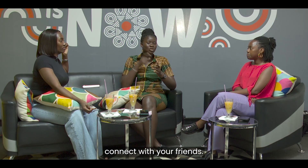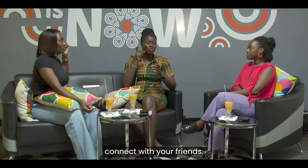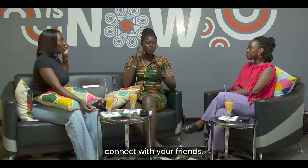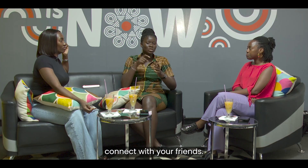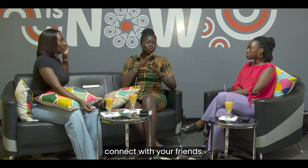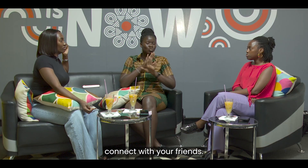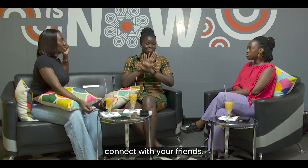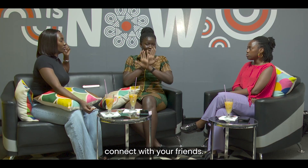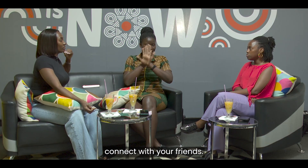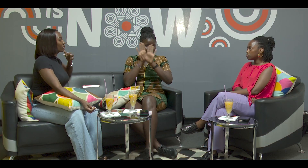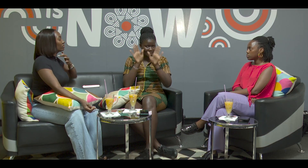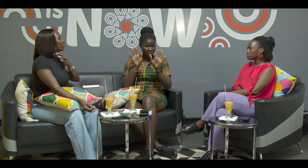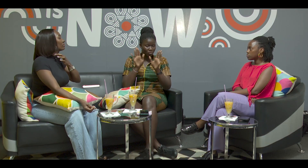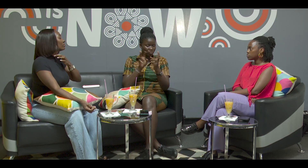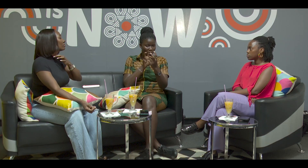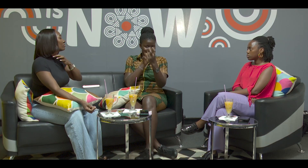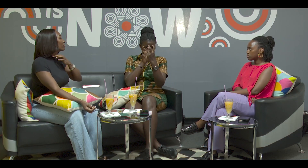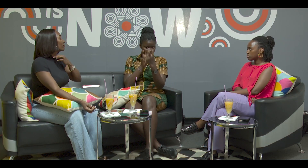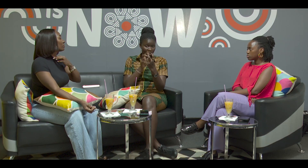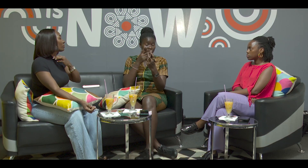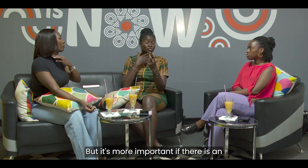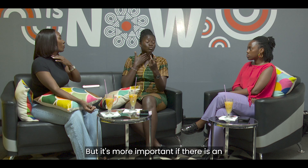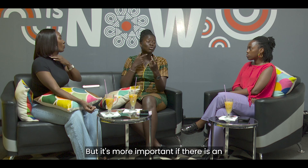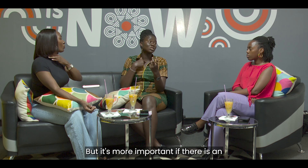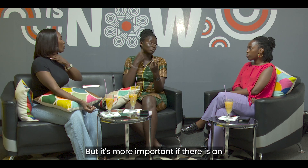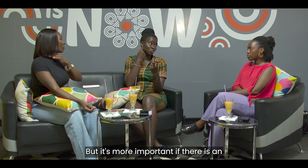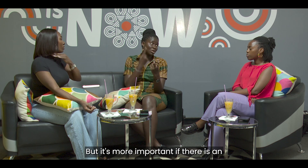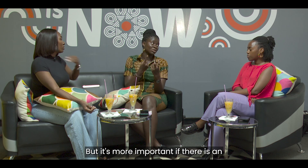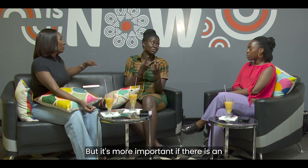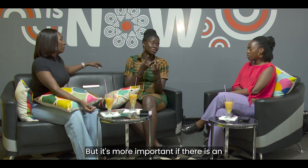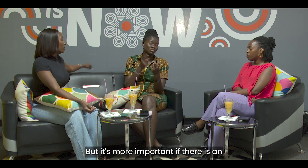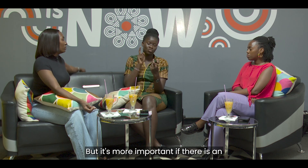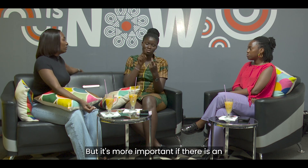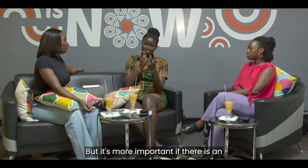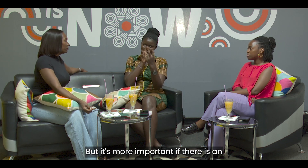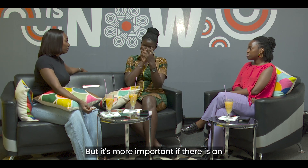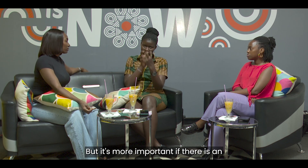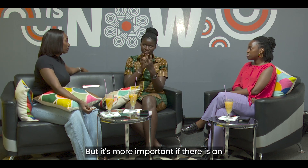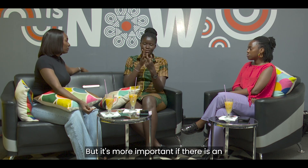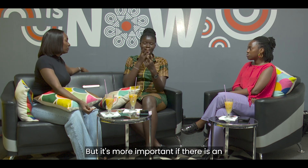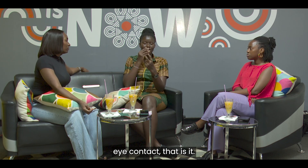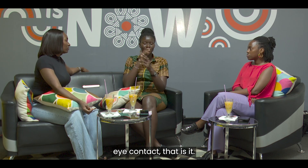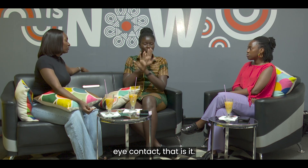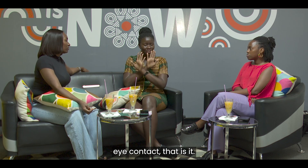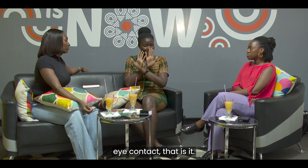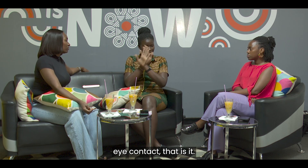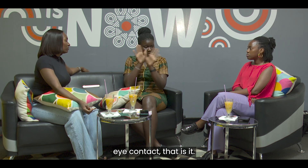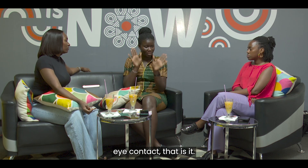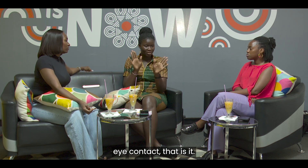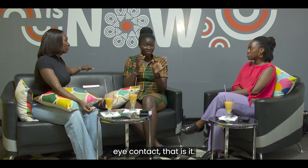with your friends. But it's more important if there is non-eye contact. That is